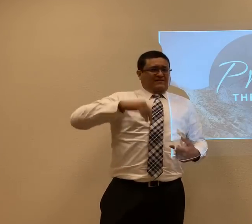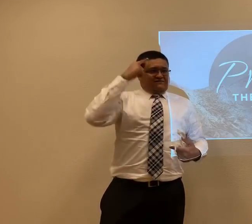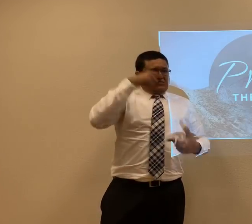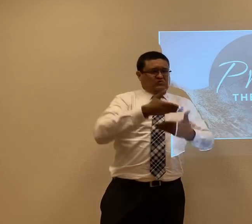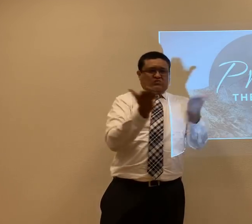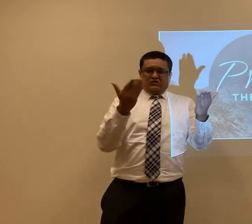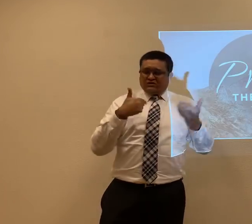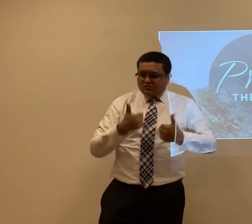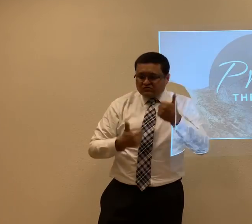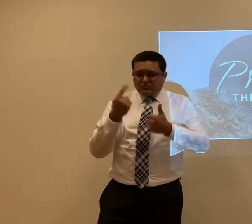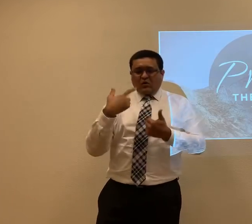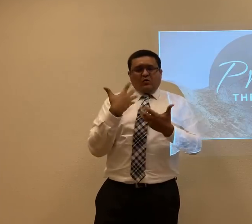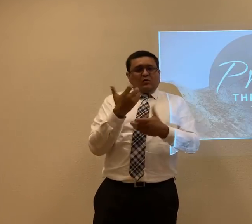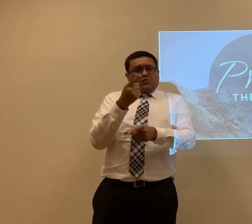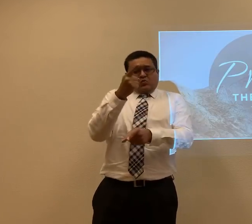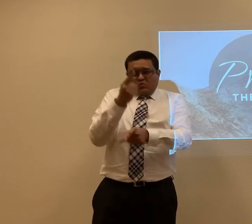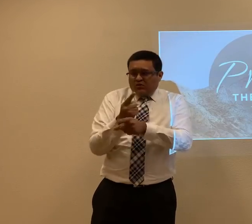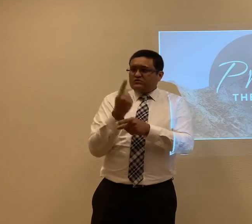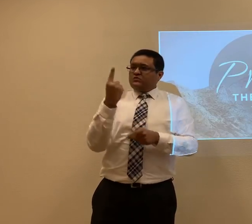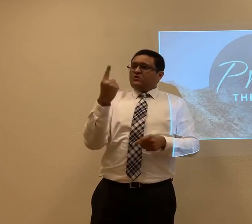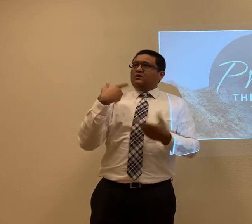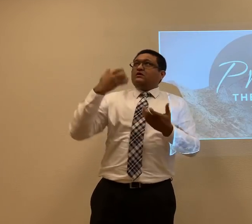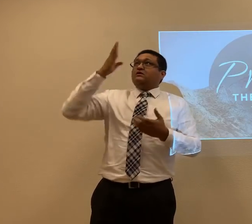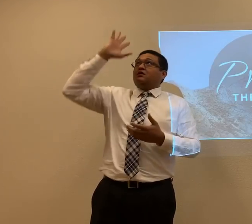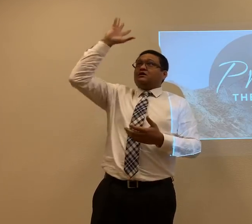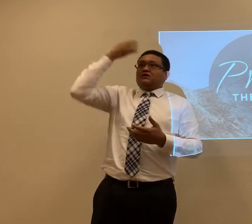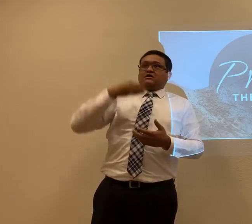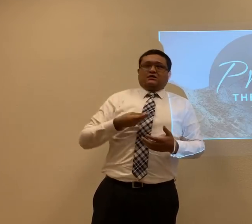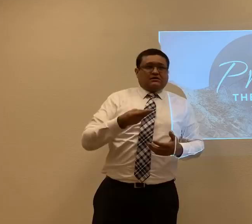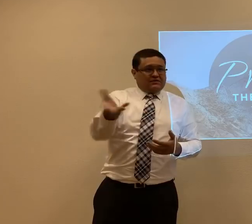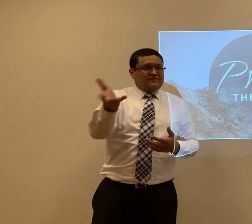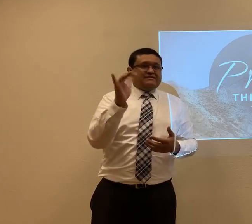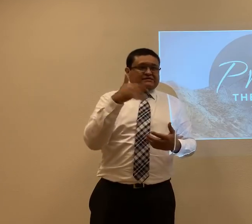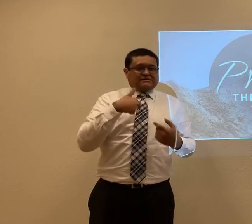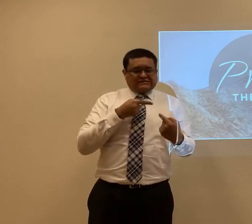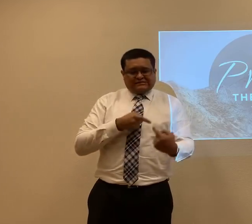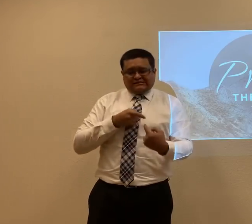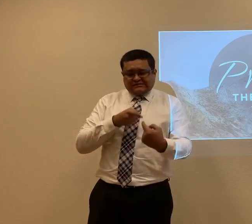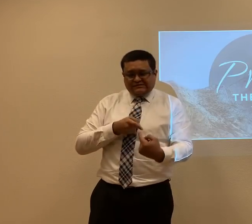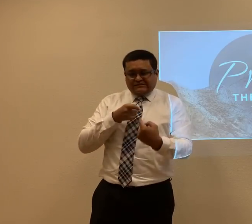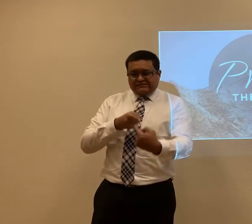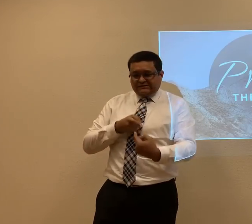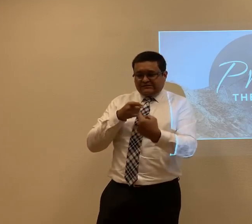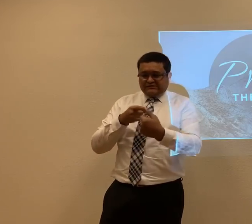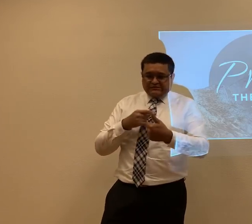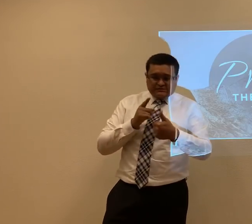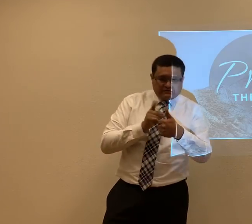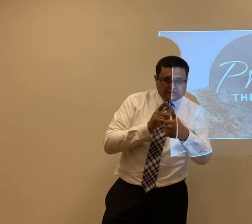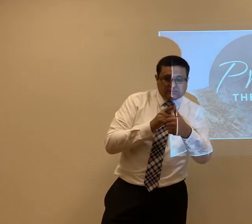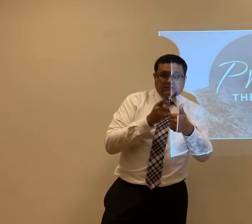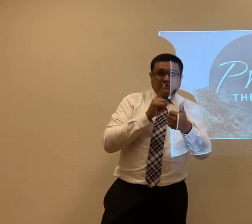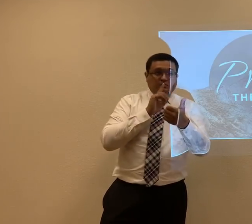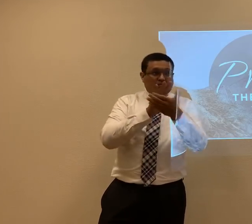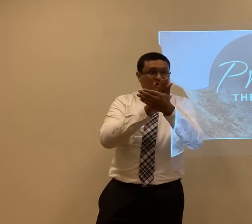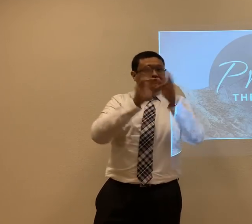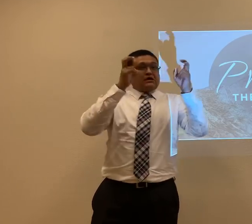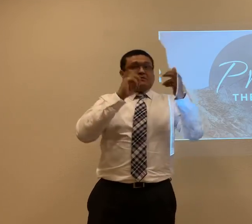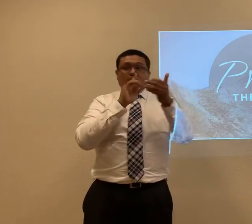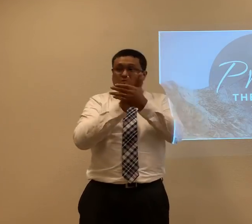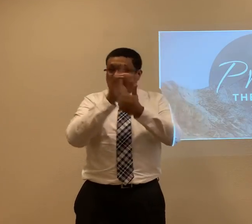everything that came to my mind was good, and I had some good ideas, and I was praying that God would give me the exact thing I want to speak, he wanted